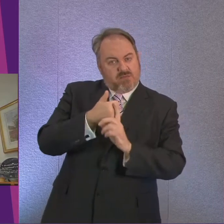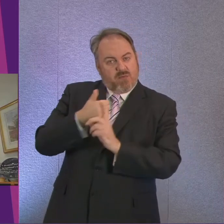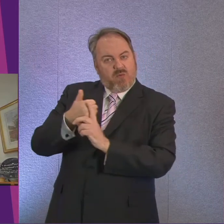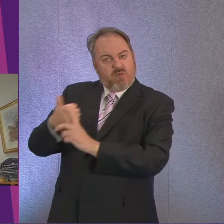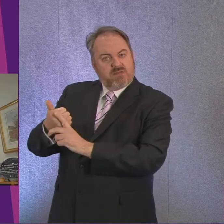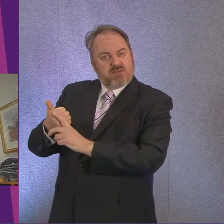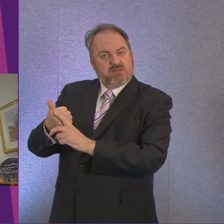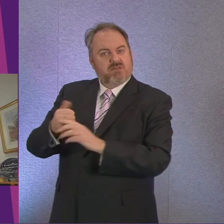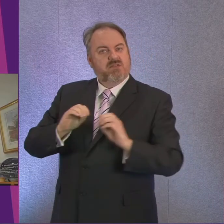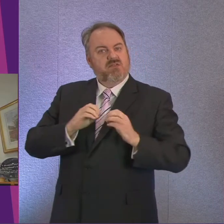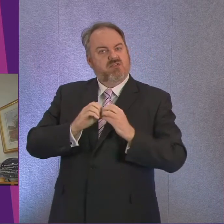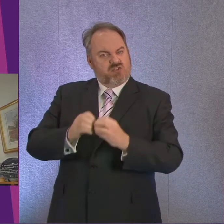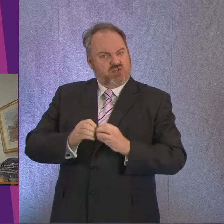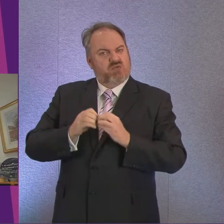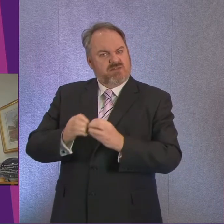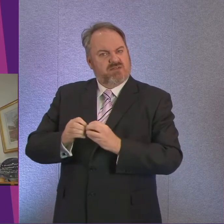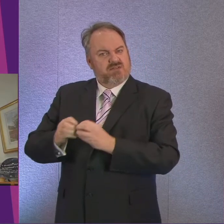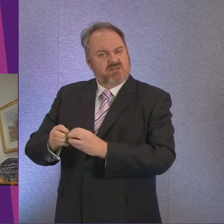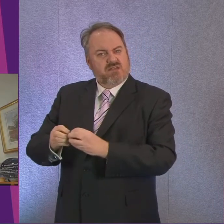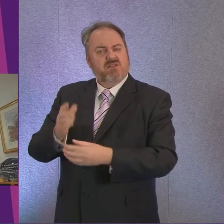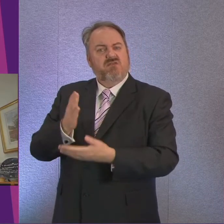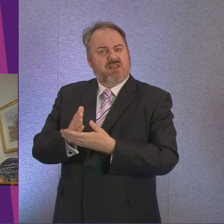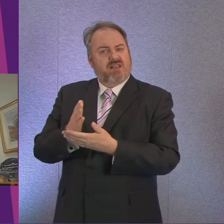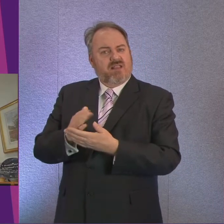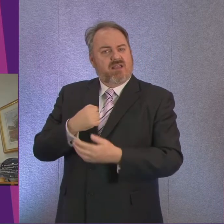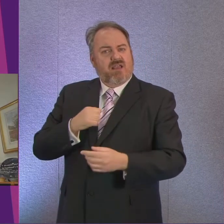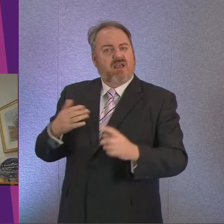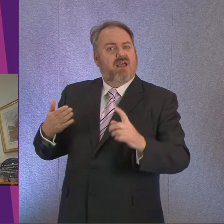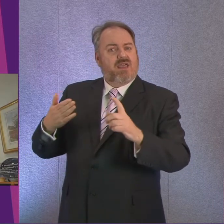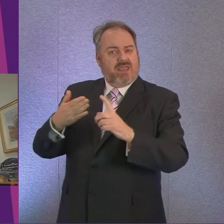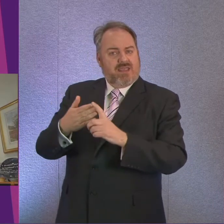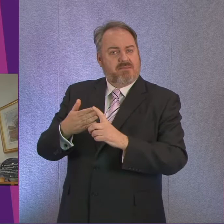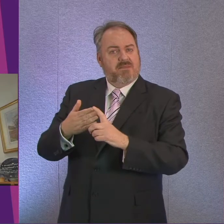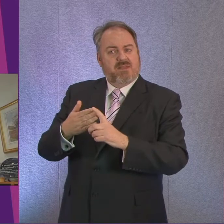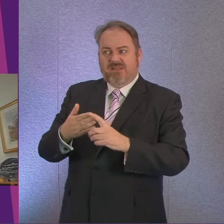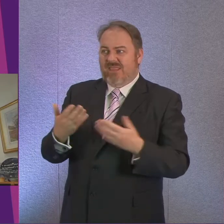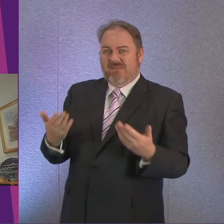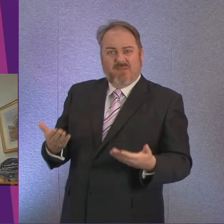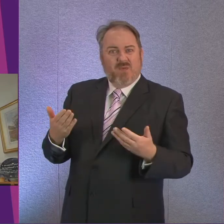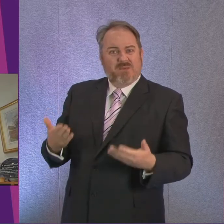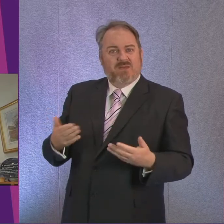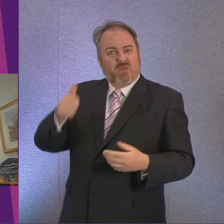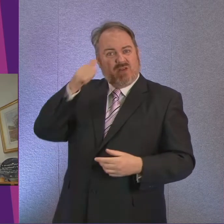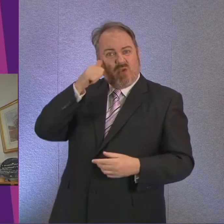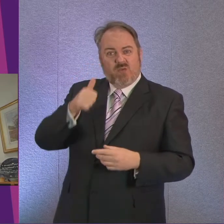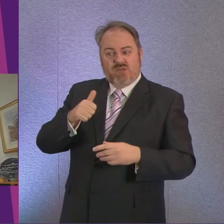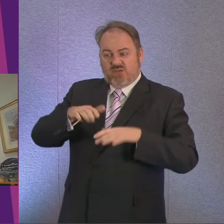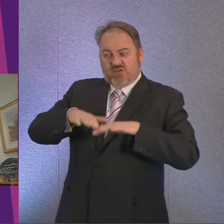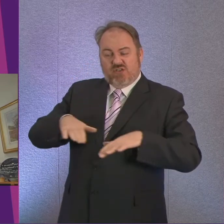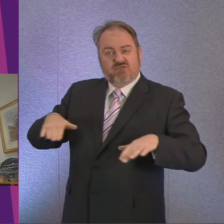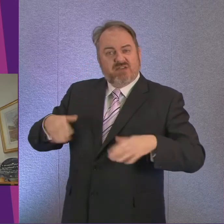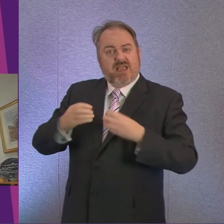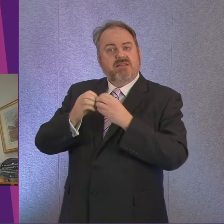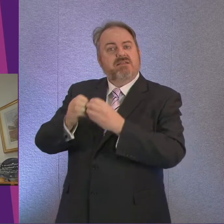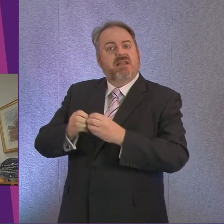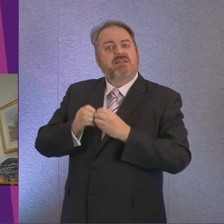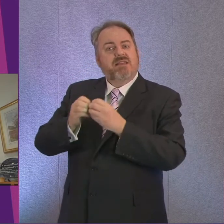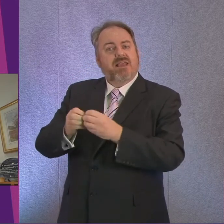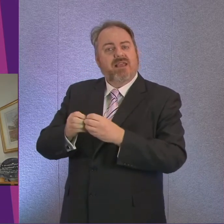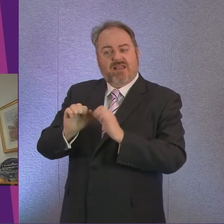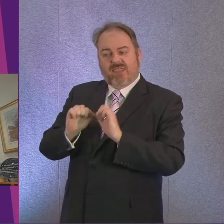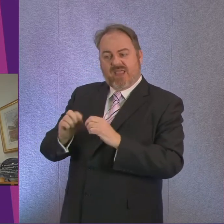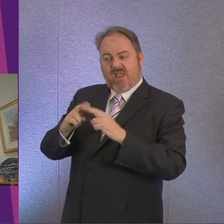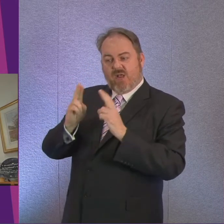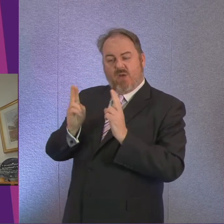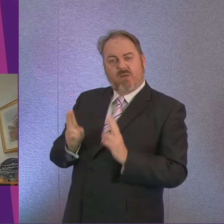sure that in the period of remote learning that we're currently going through, that young people are supported directly by